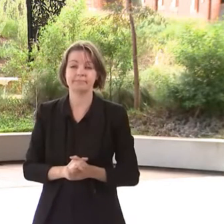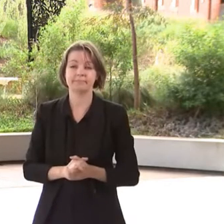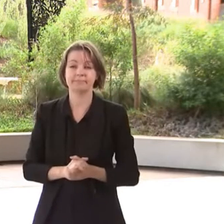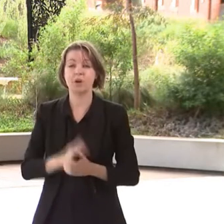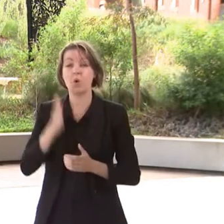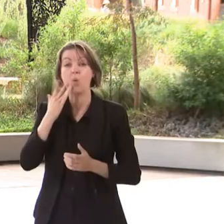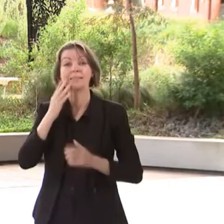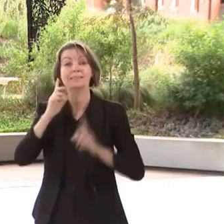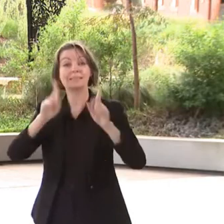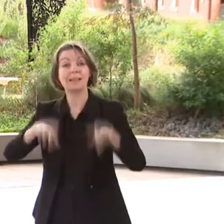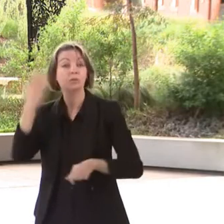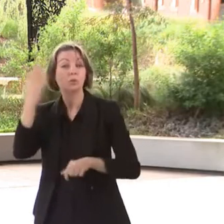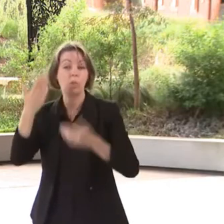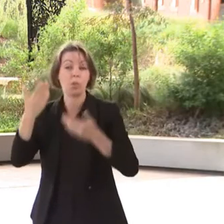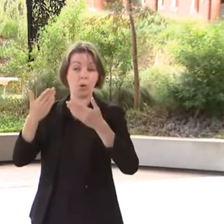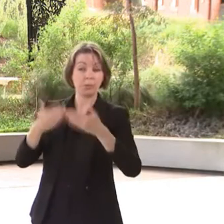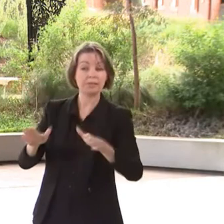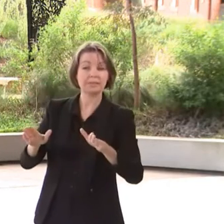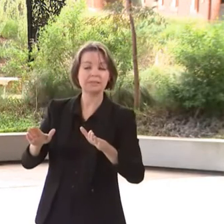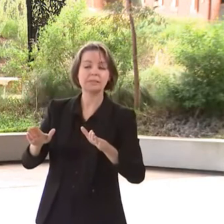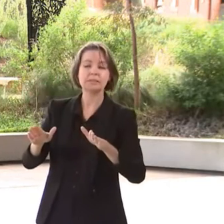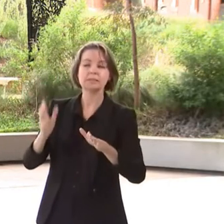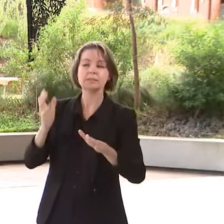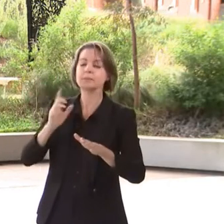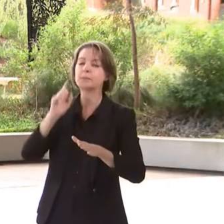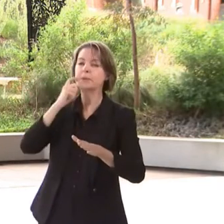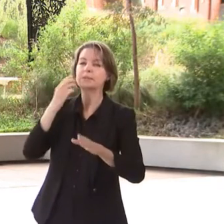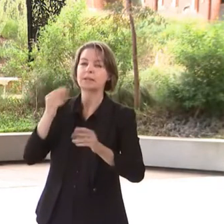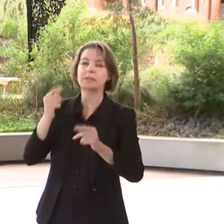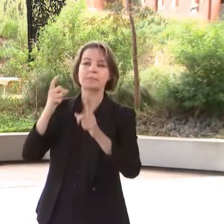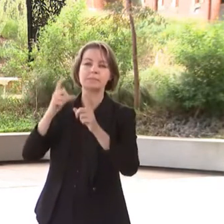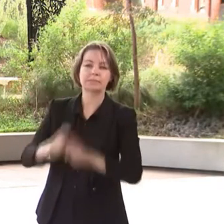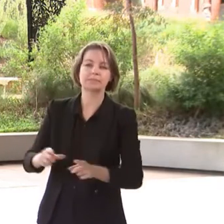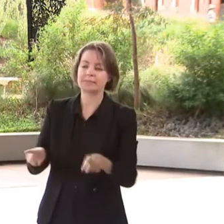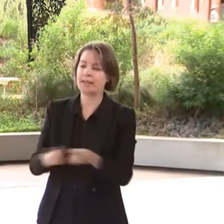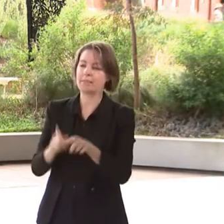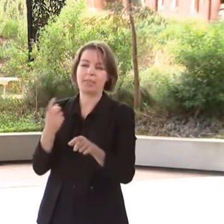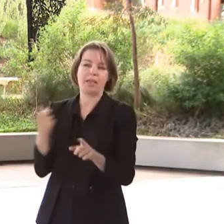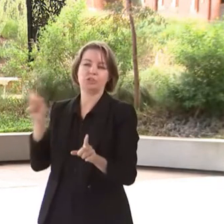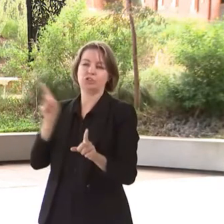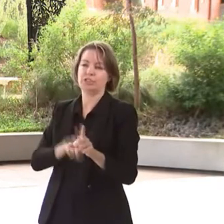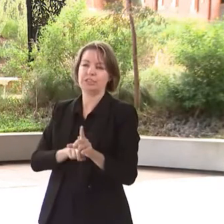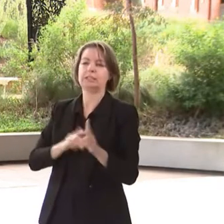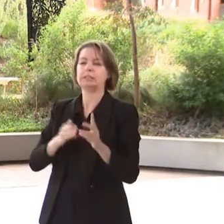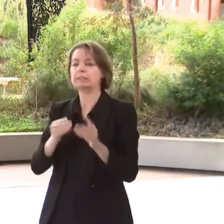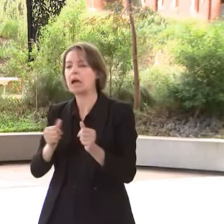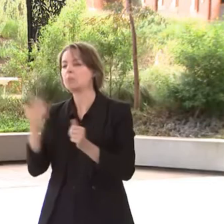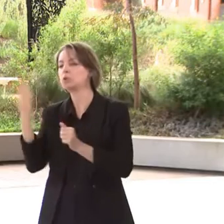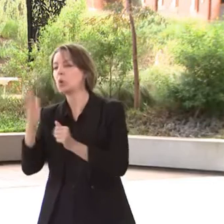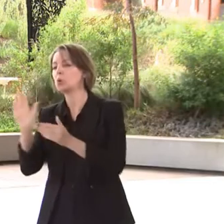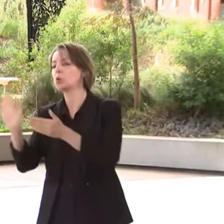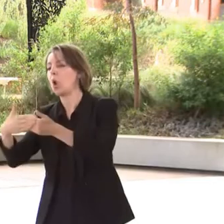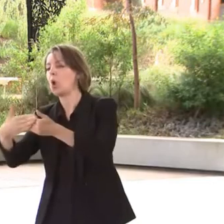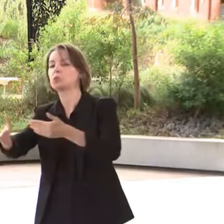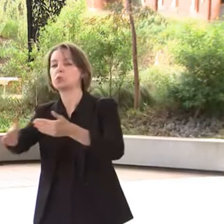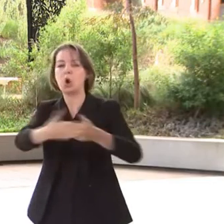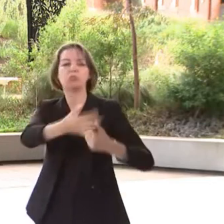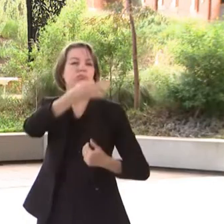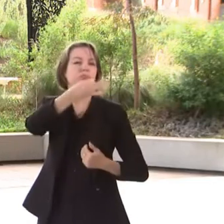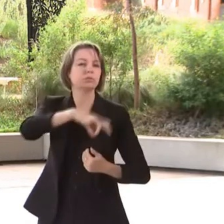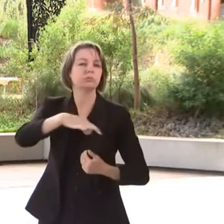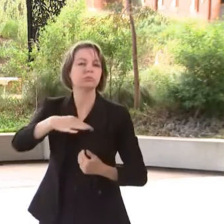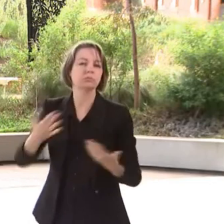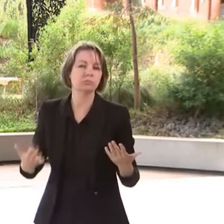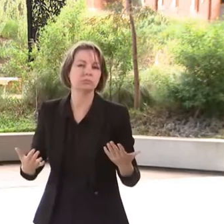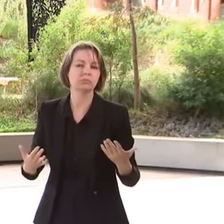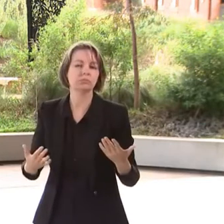we open schools, there will be difficulties like we had last year, where we had to close schools at various points in time. I